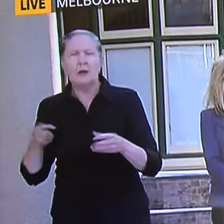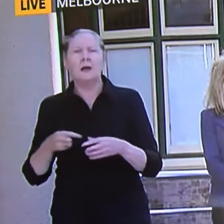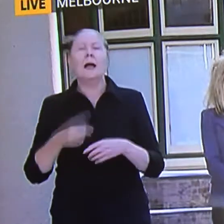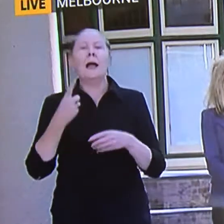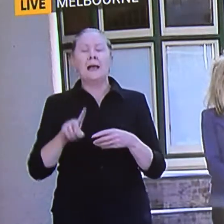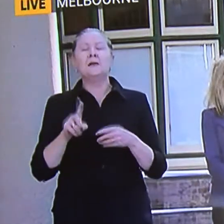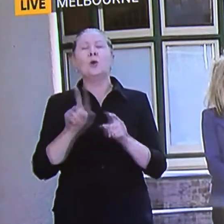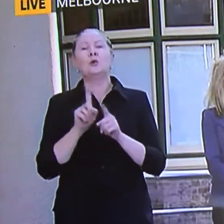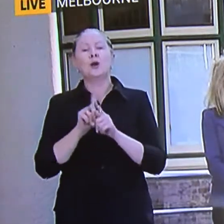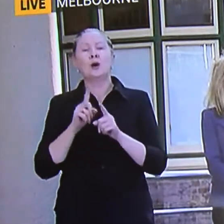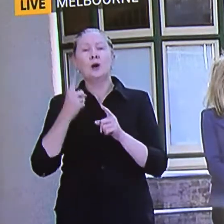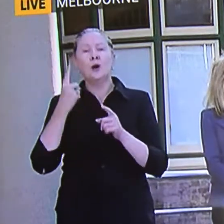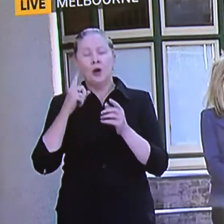Professor